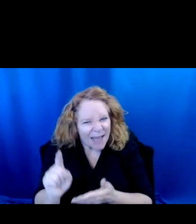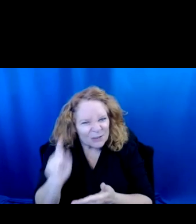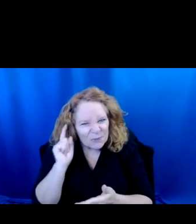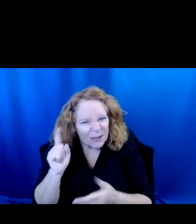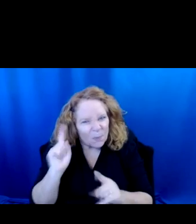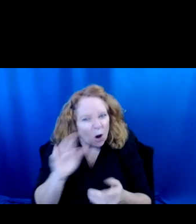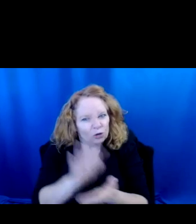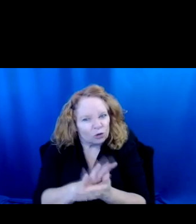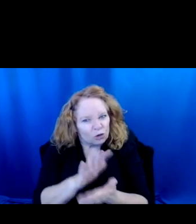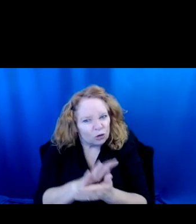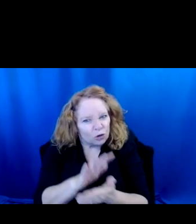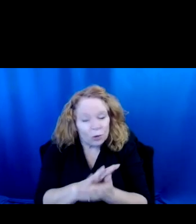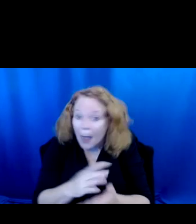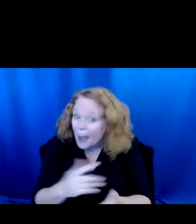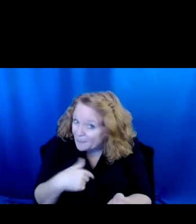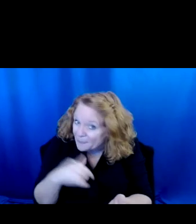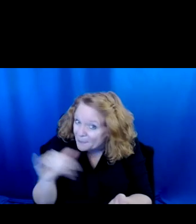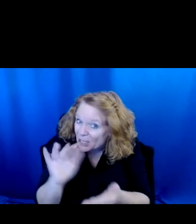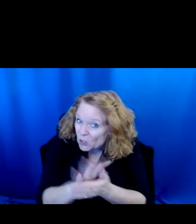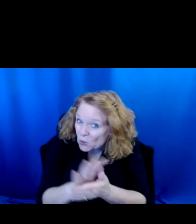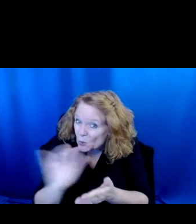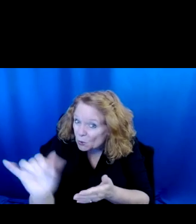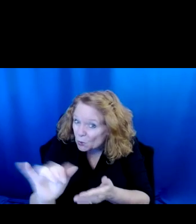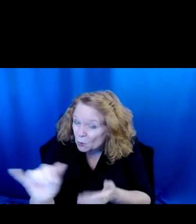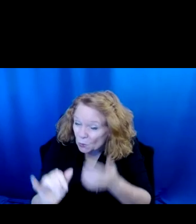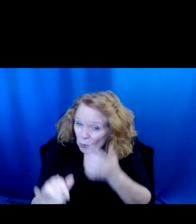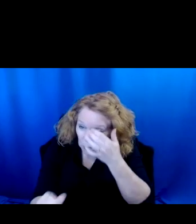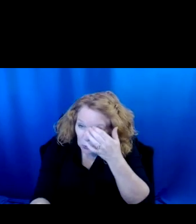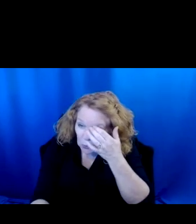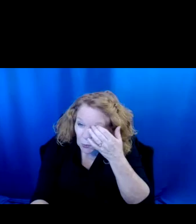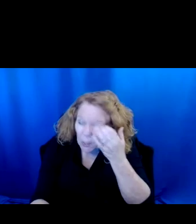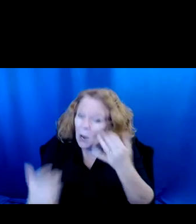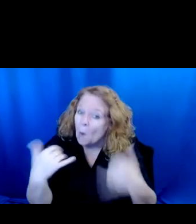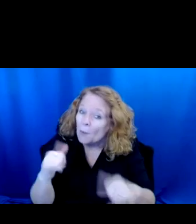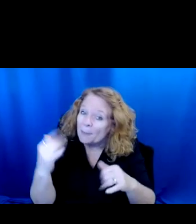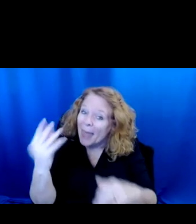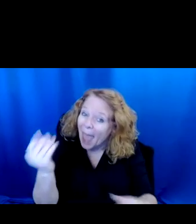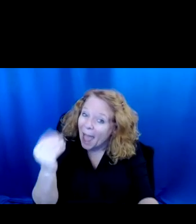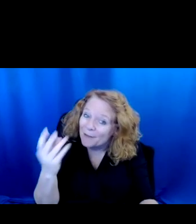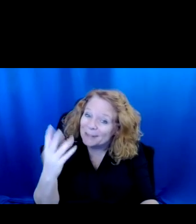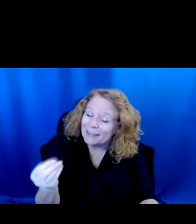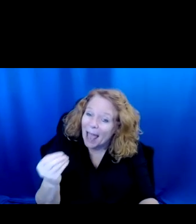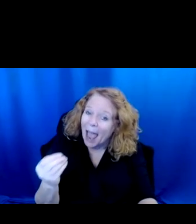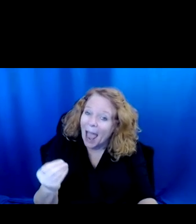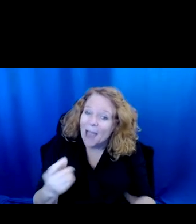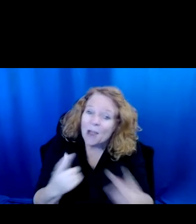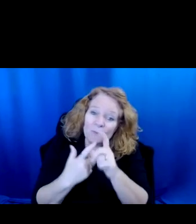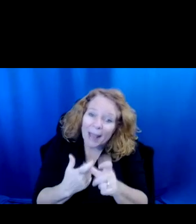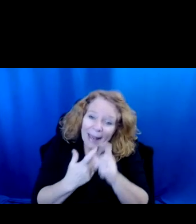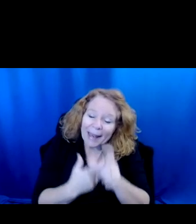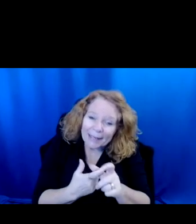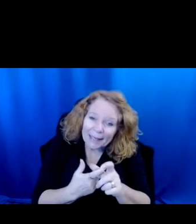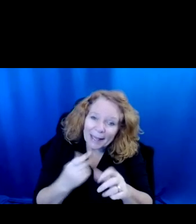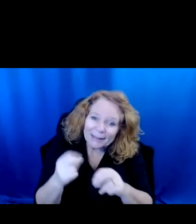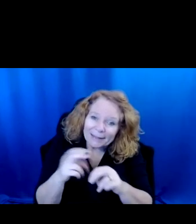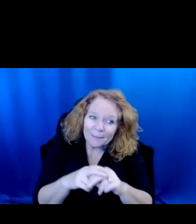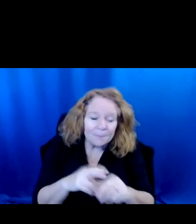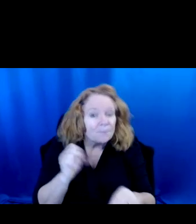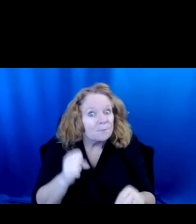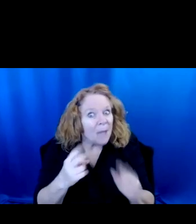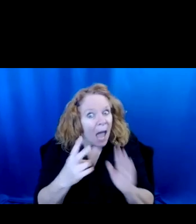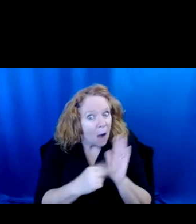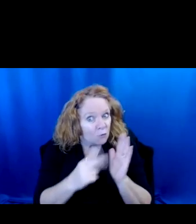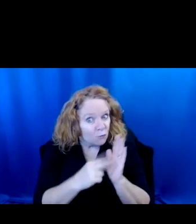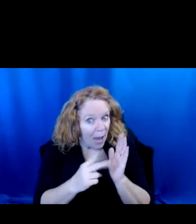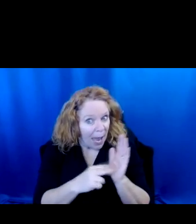school. I've been to school too, Gwynny Gwyn Gwyn. And we played outside. We've done running and skipping. And yeah, and I did some reading,